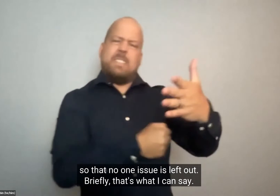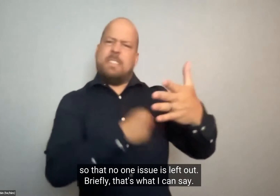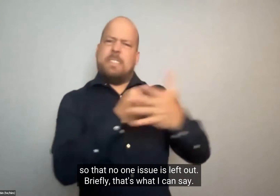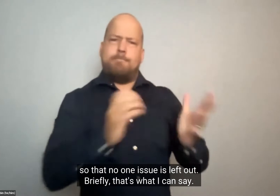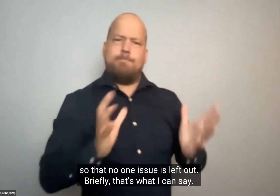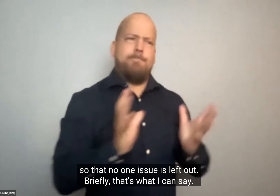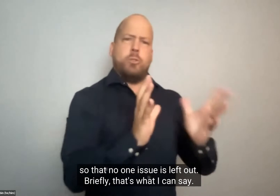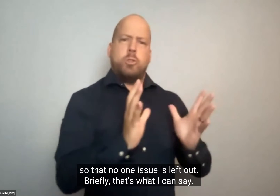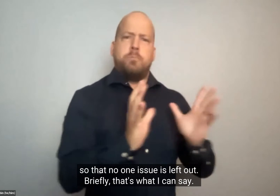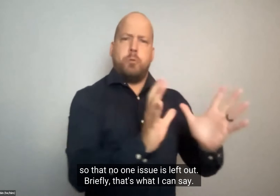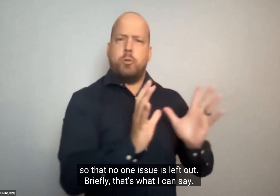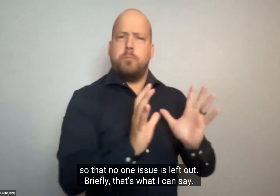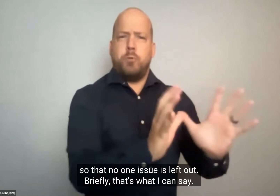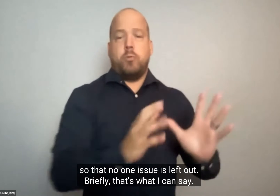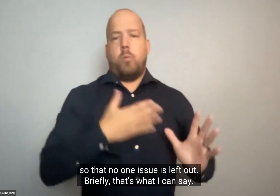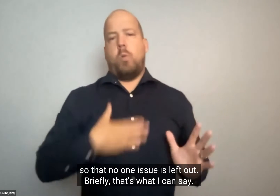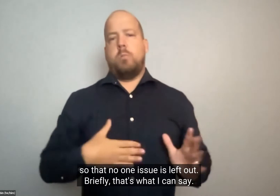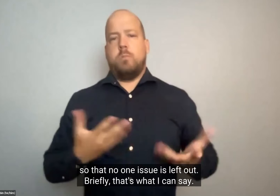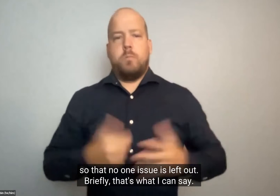Briefly, that's what I can say.